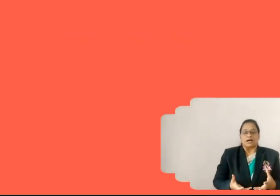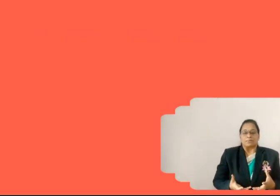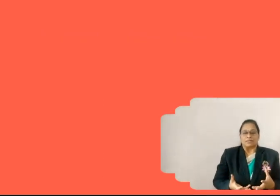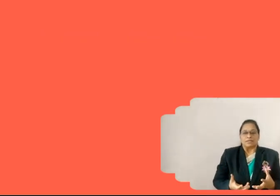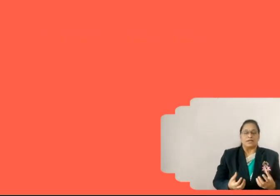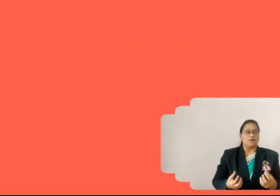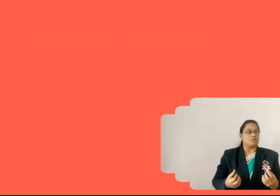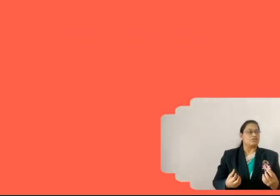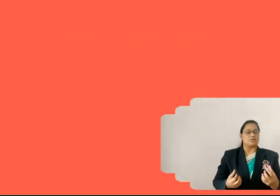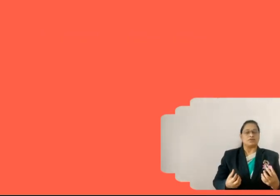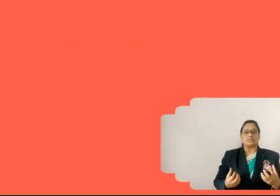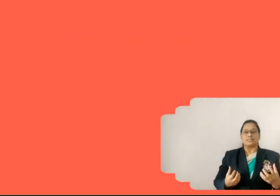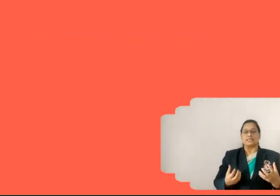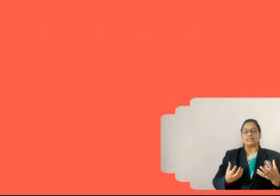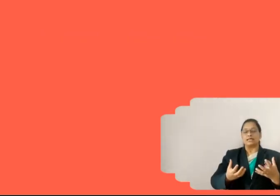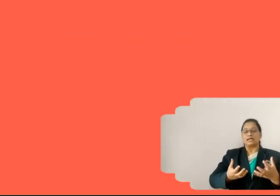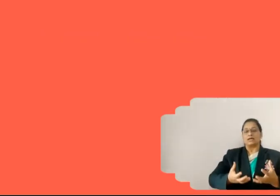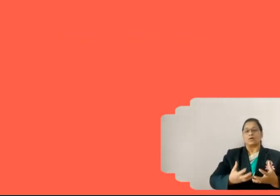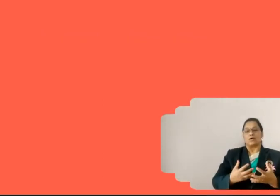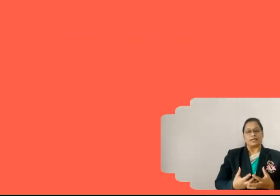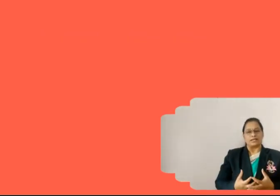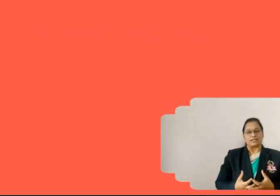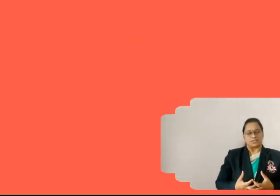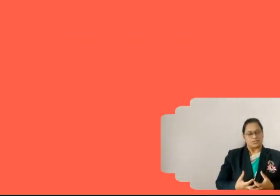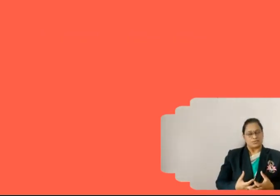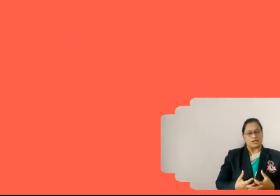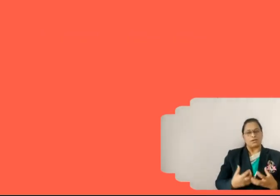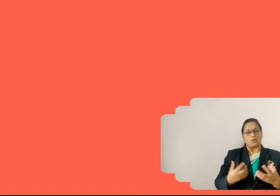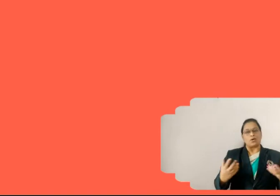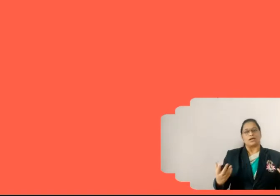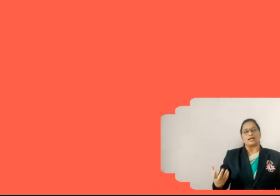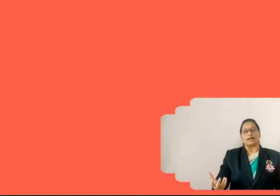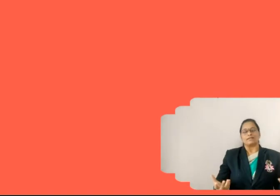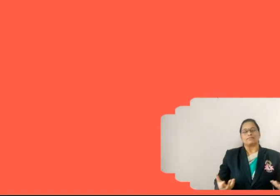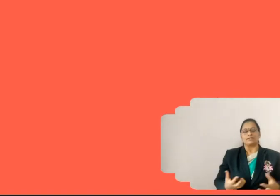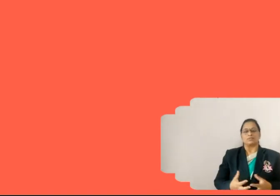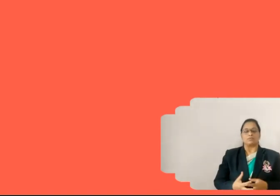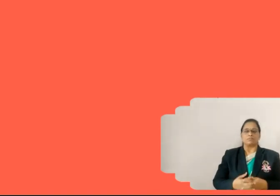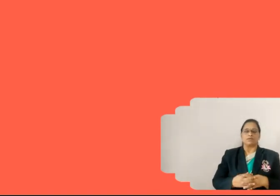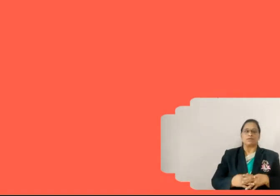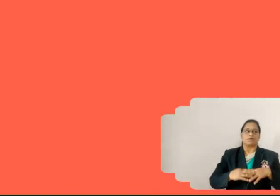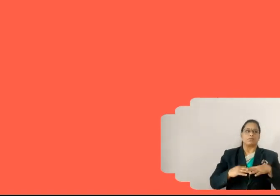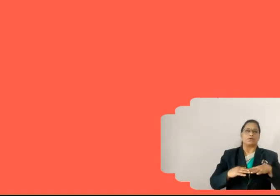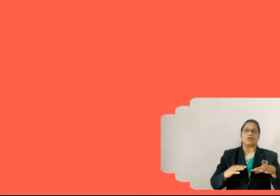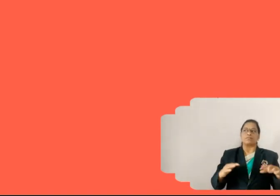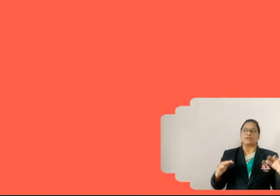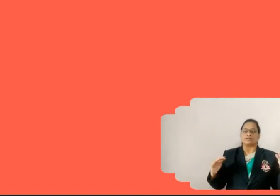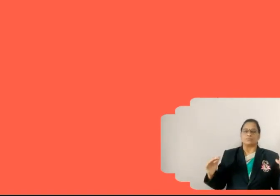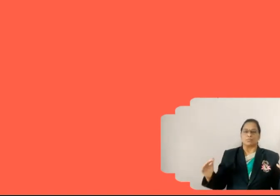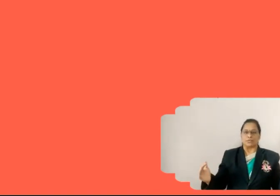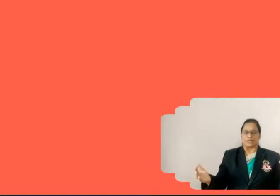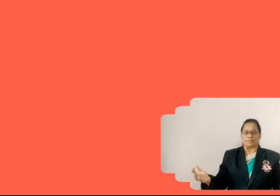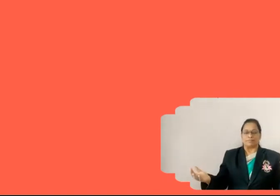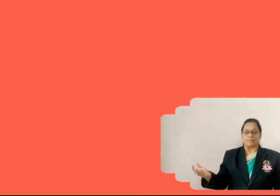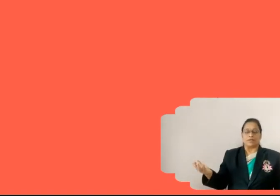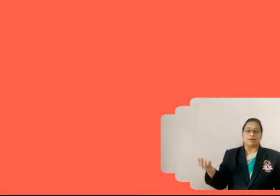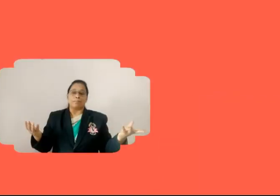harmony, which works in coordination, so that all our activities will be going on very smoothly.